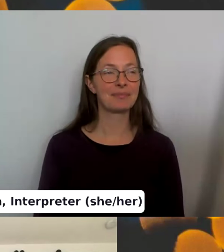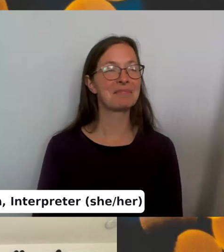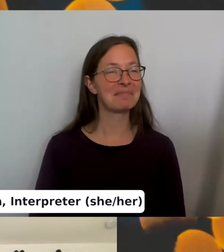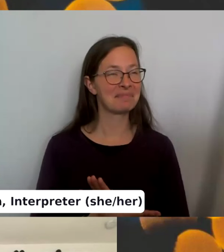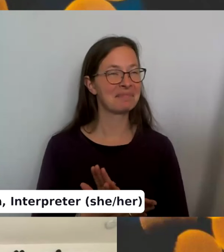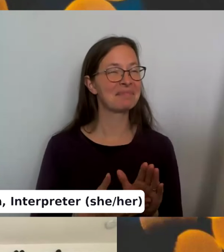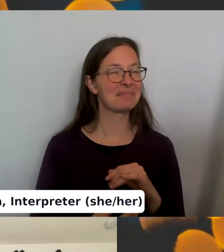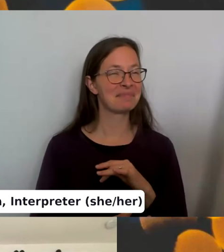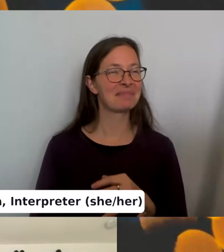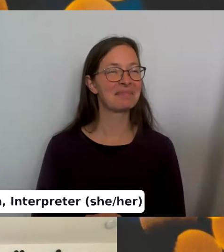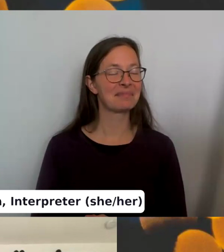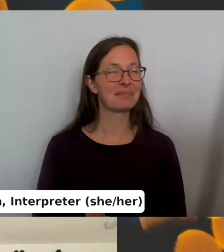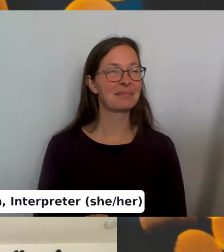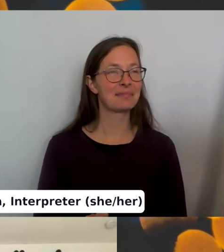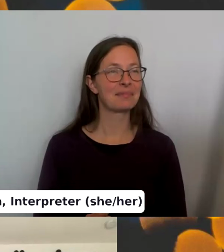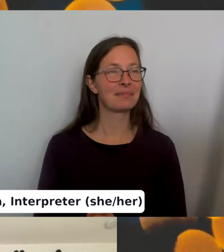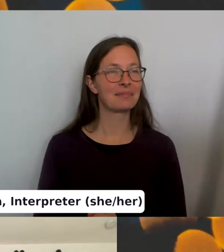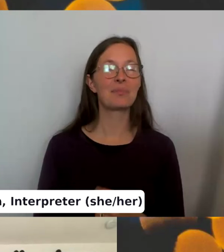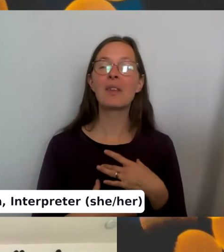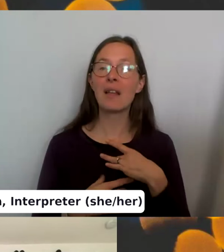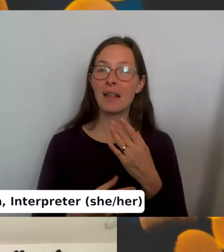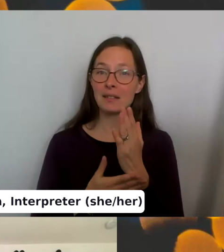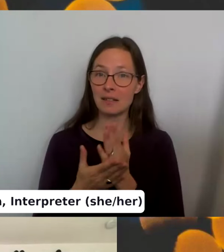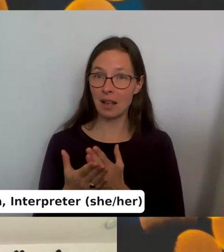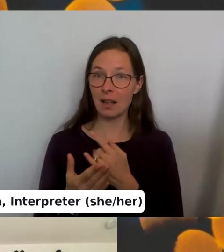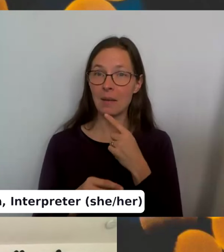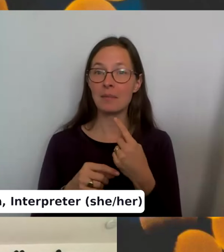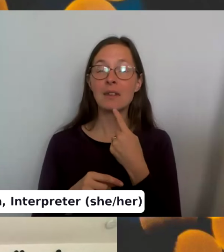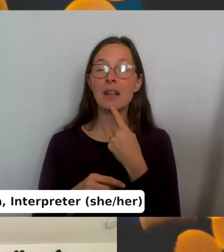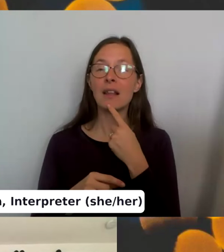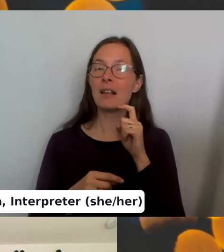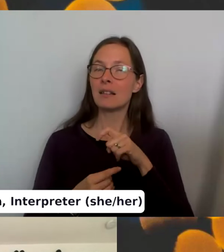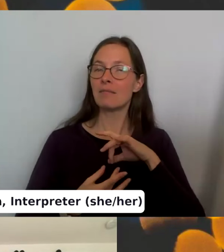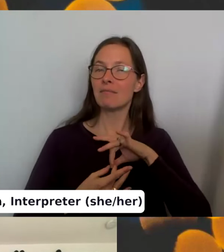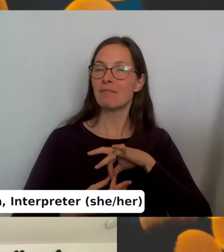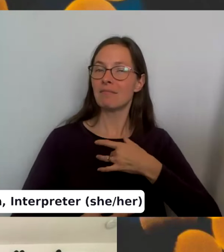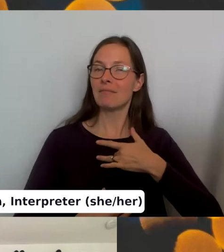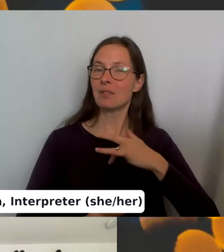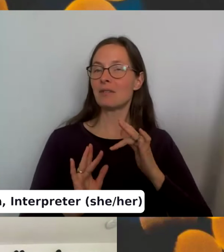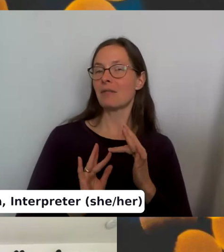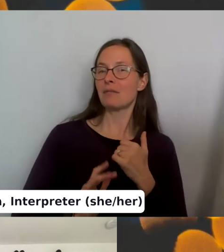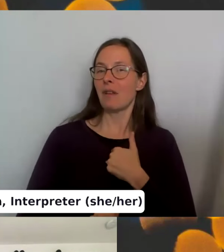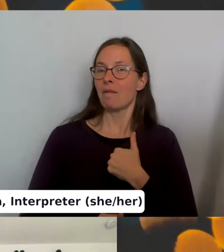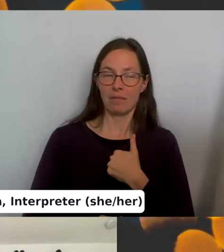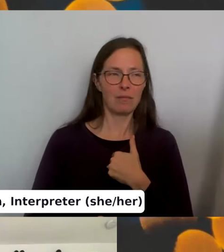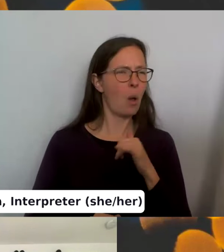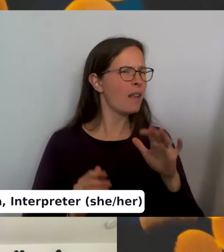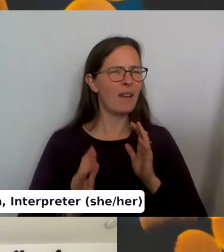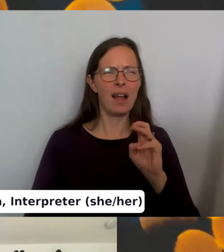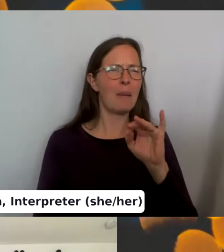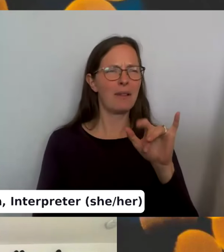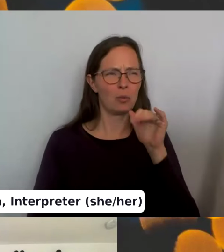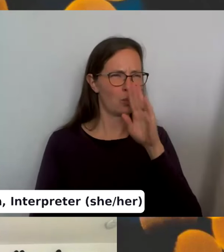Nice. I I like that some people are saying they need to get in touch with themselves. That's great. Yeah, Emily, that's okay. No worries.